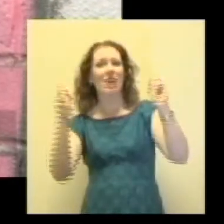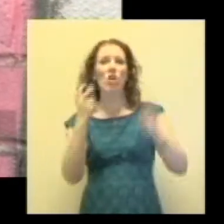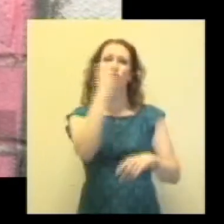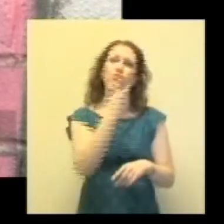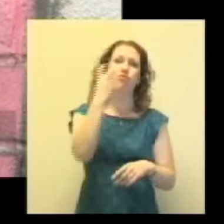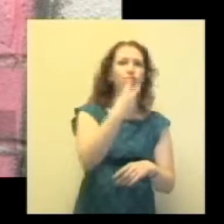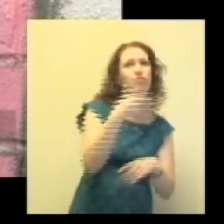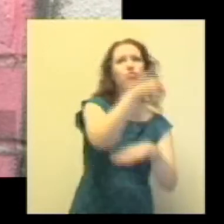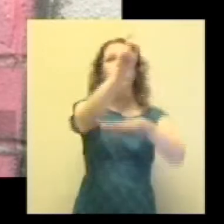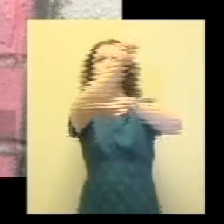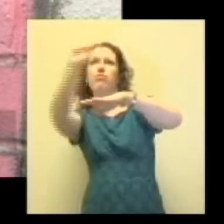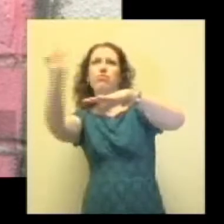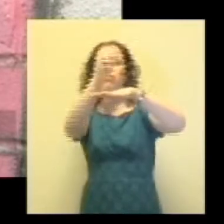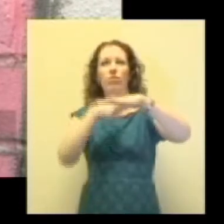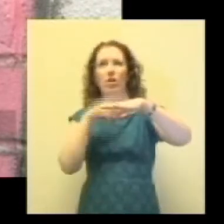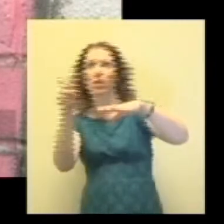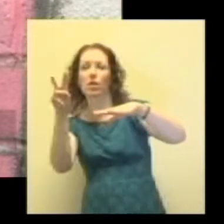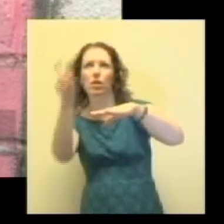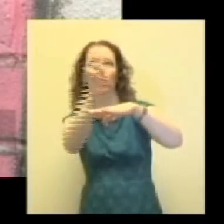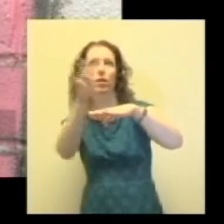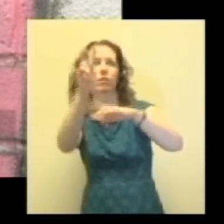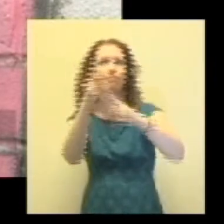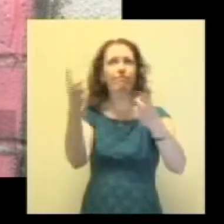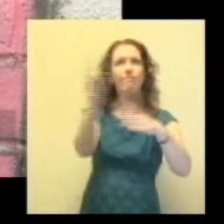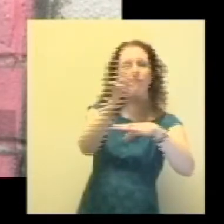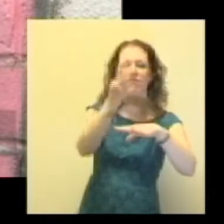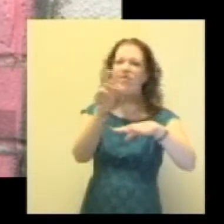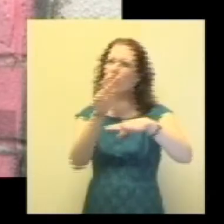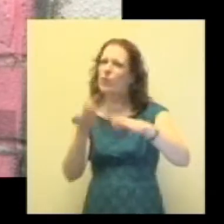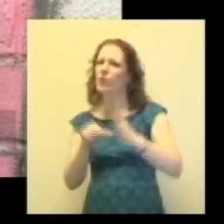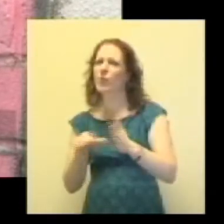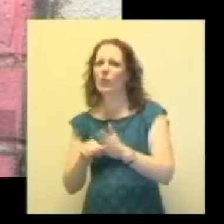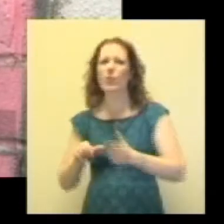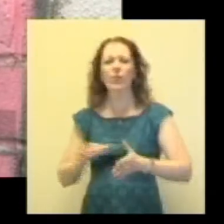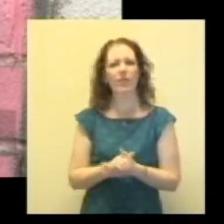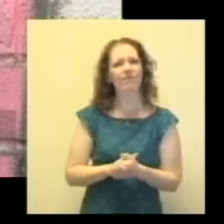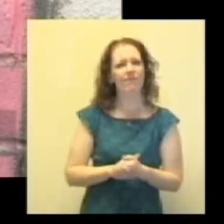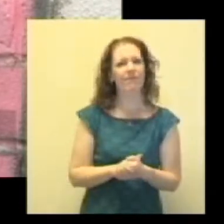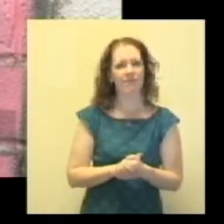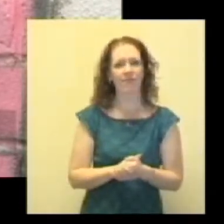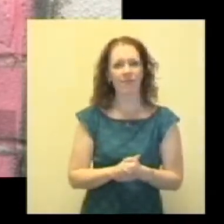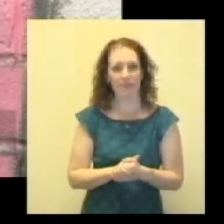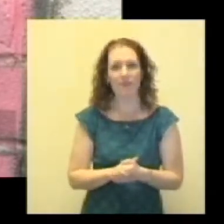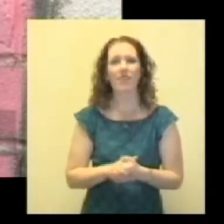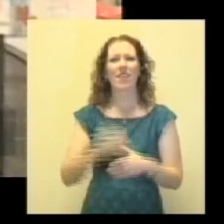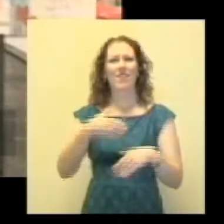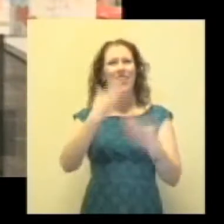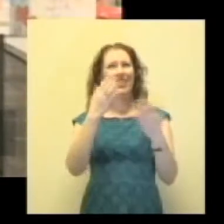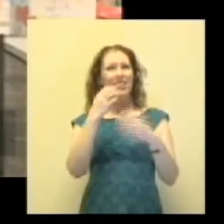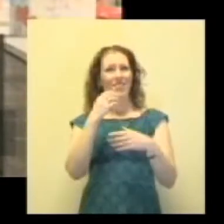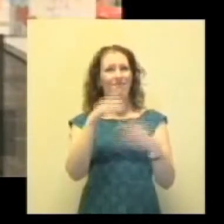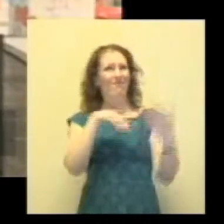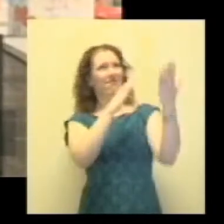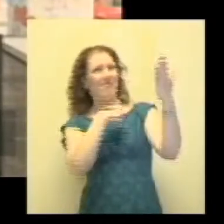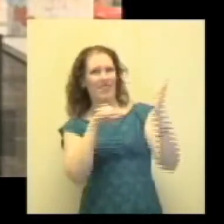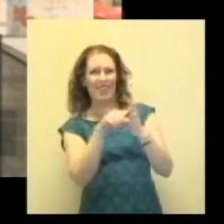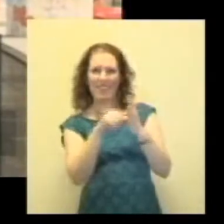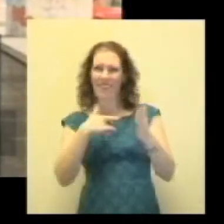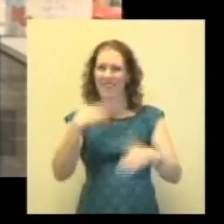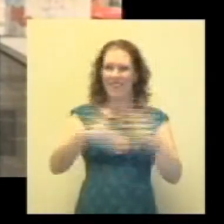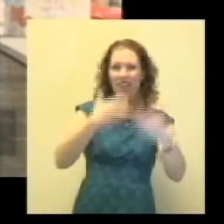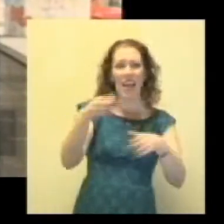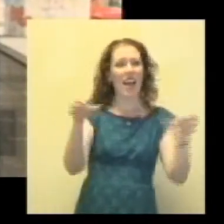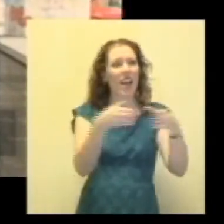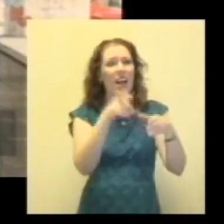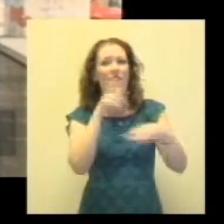day are when the teacher is facing to the board and I get frustrated as I can't see their mouth to lip read. The challenges that I face